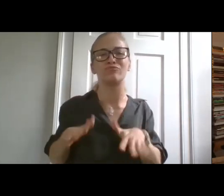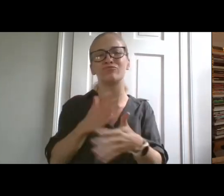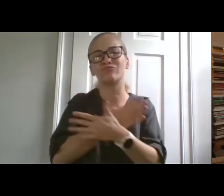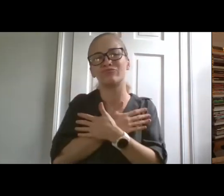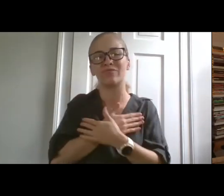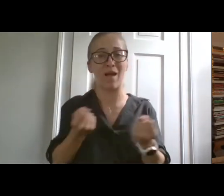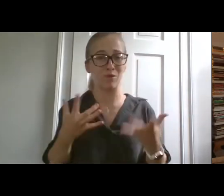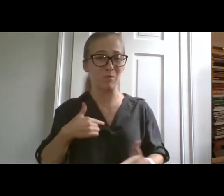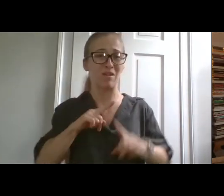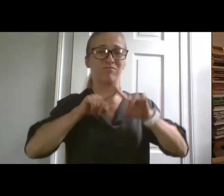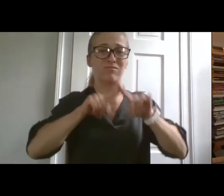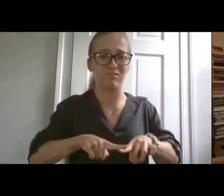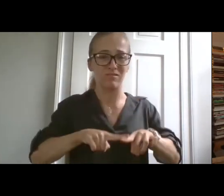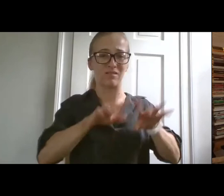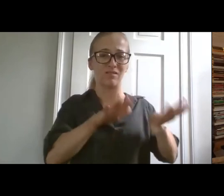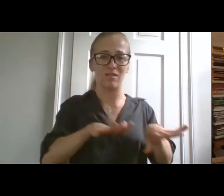need soothing.